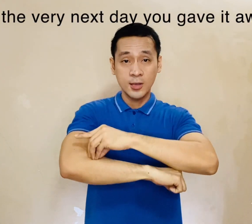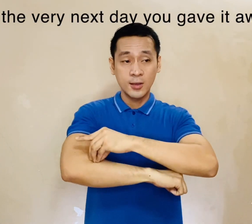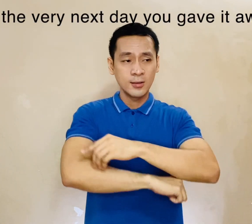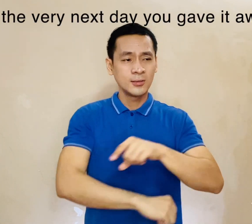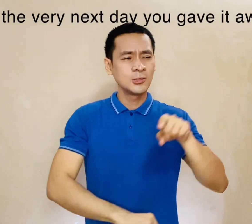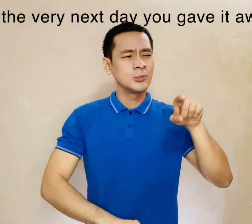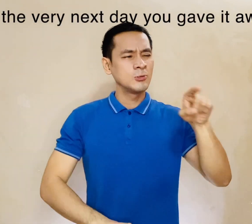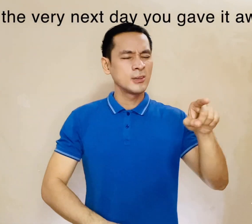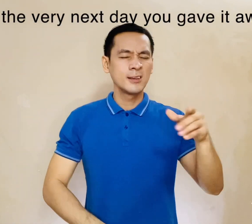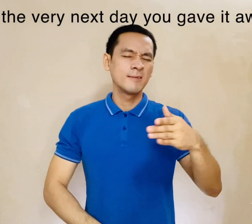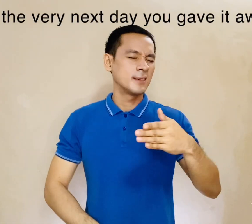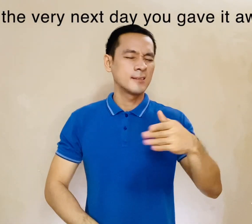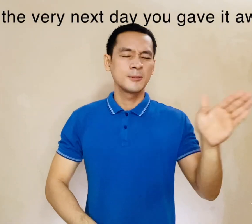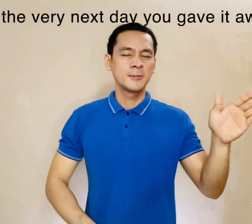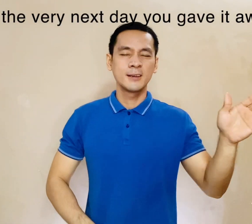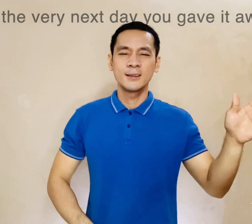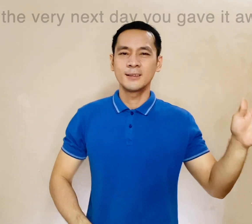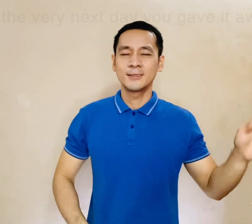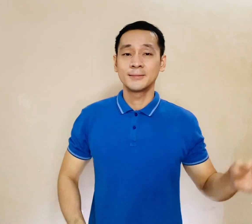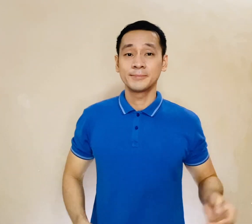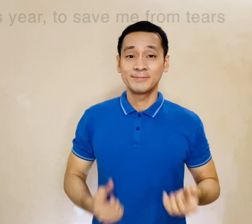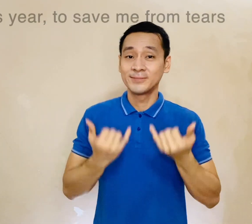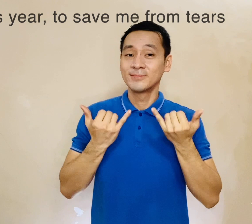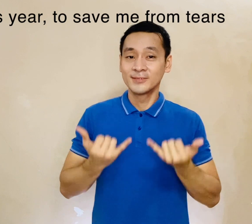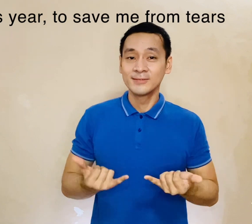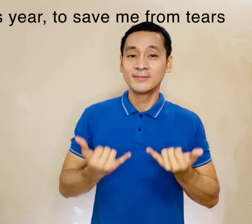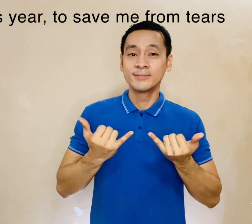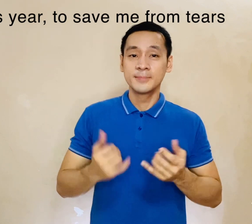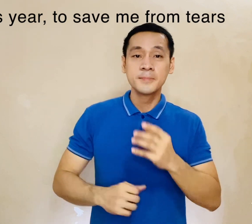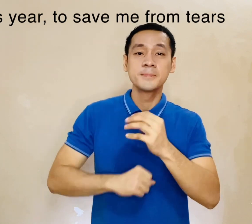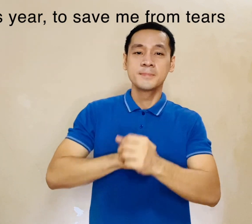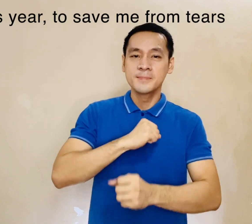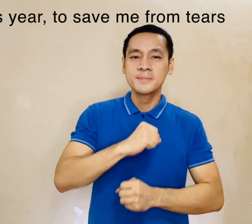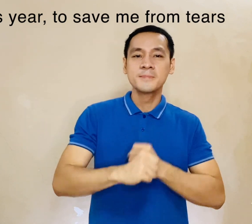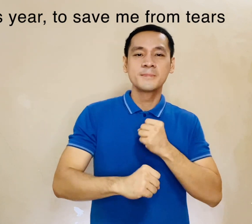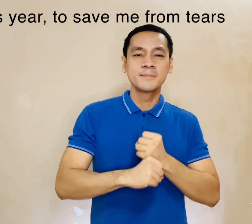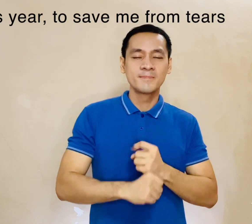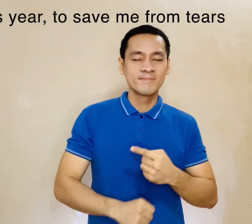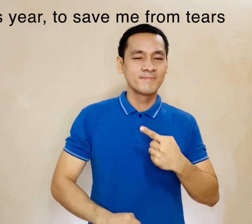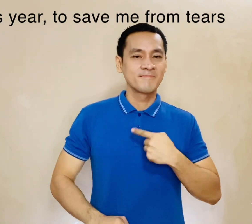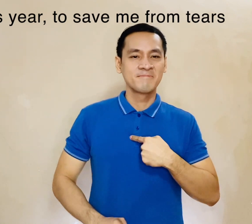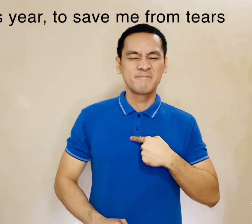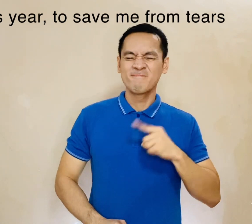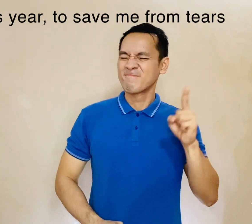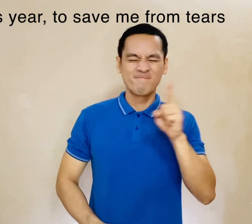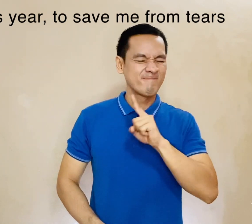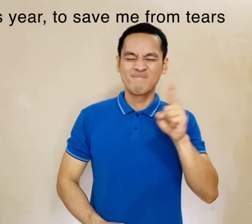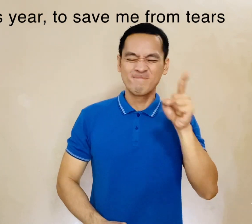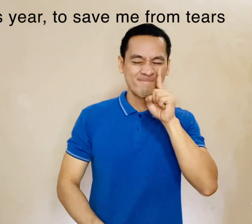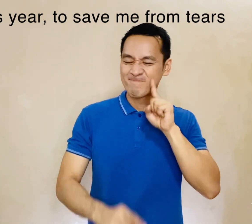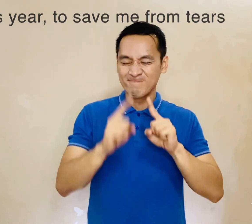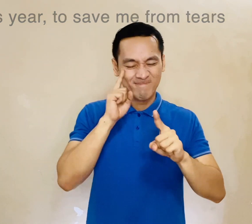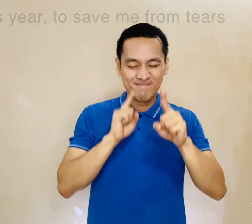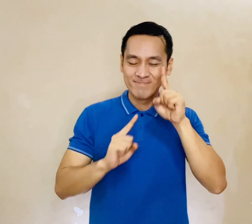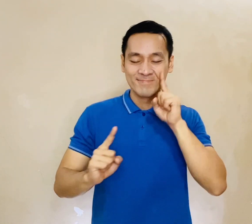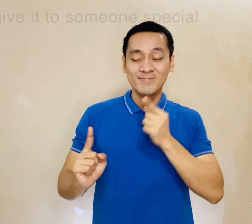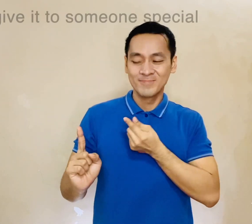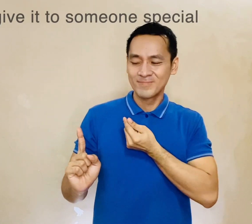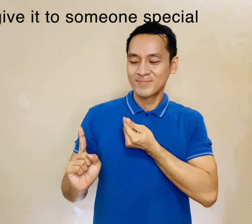day You gave it away This year To save me from tears I'll give